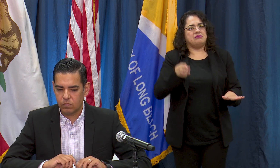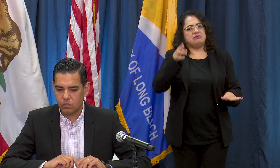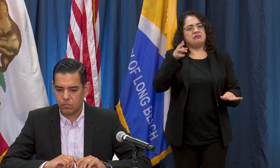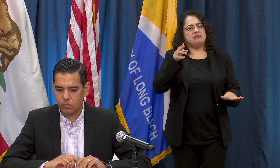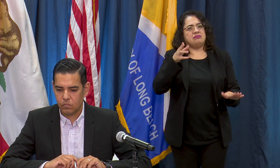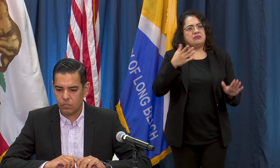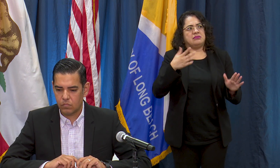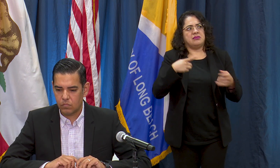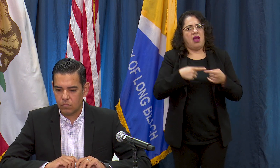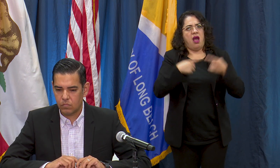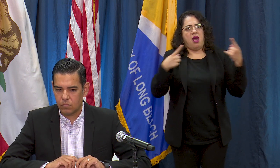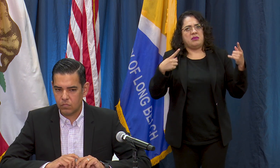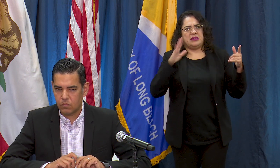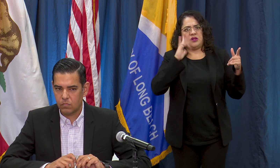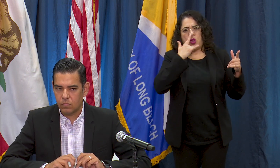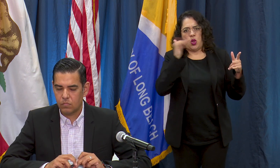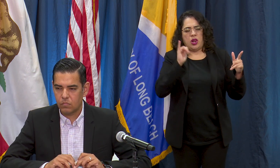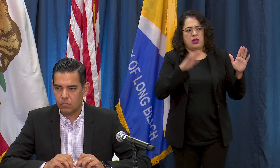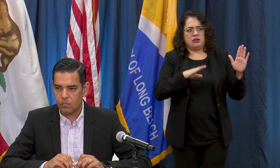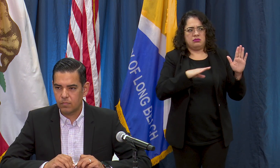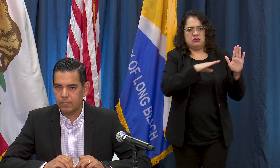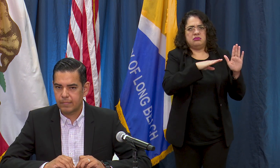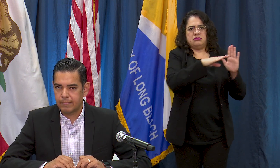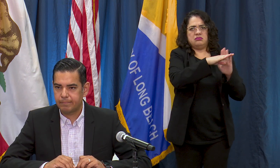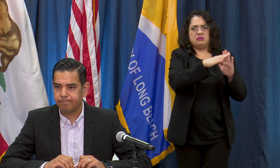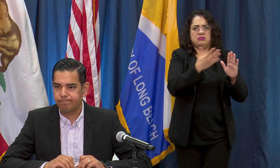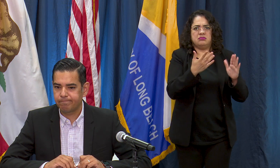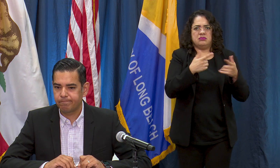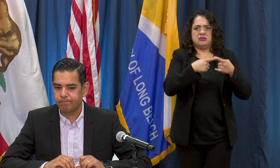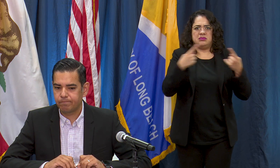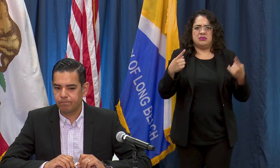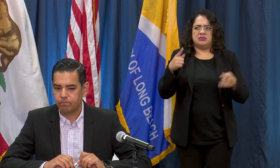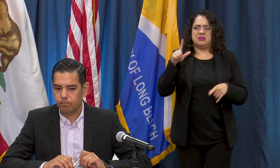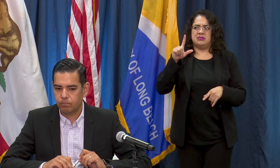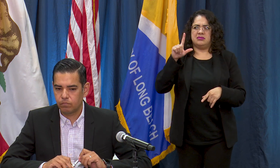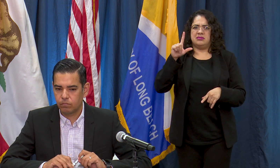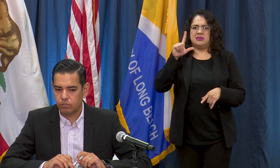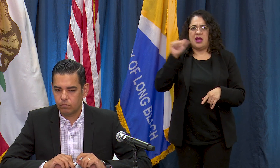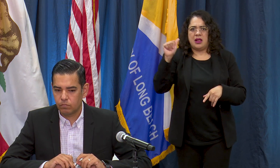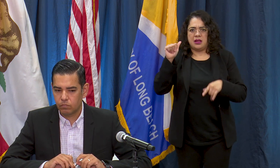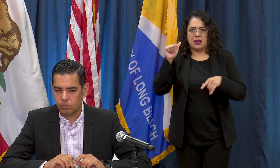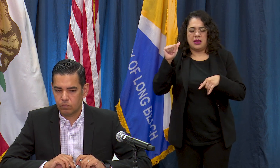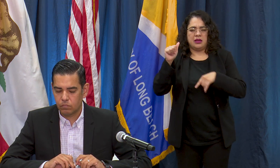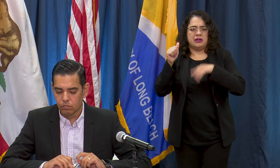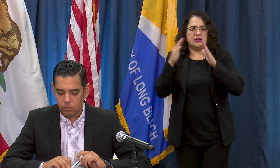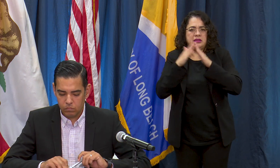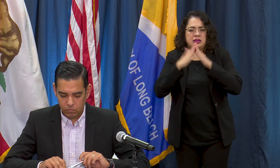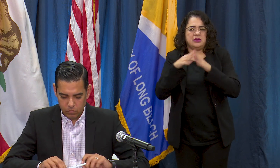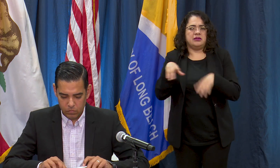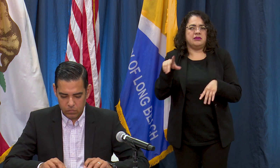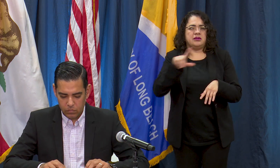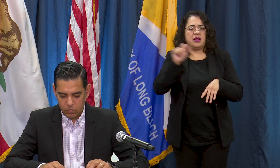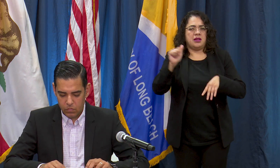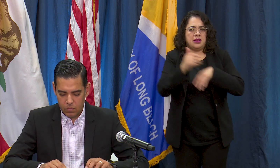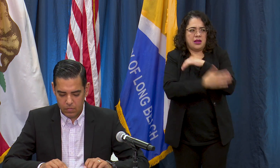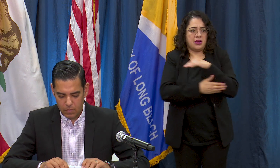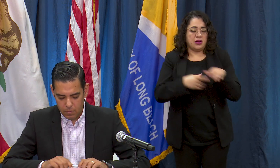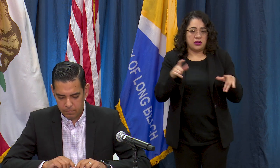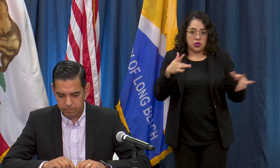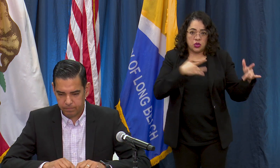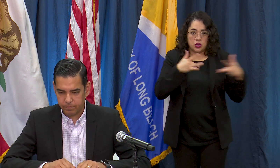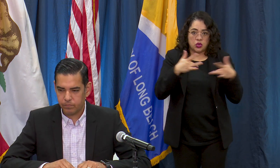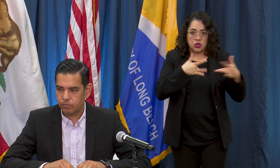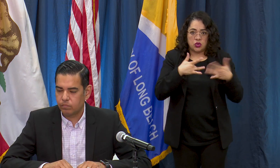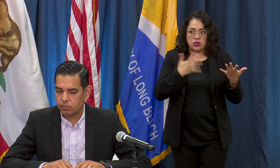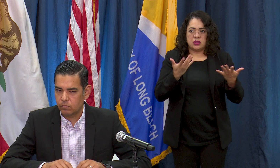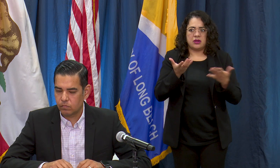hospitalizations headed in the opposite direction as the state and county? And how concerning is that? And at what point does that force you guys to